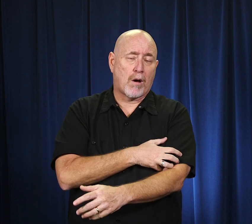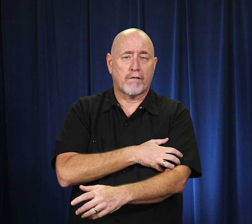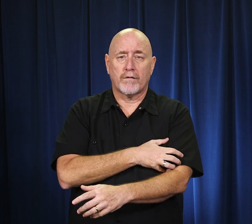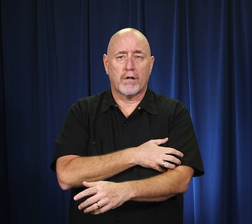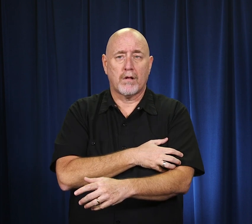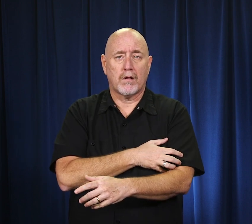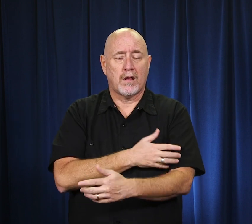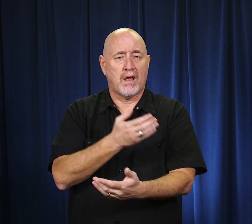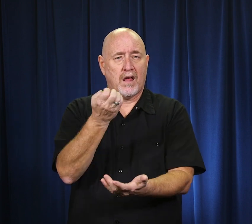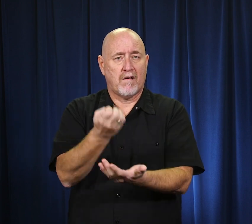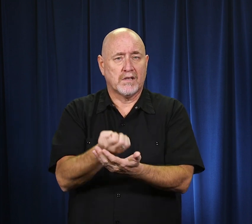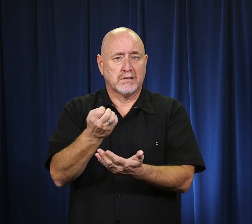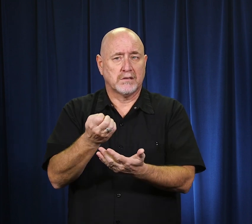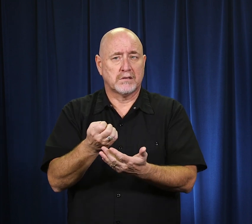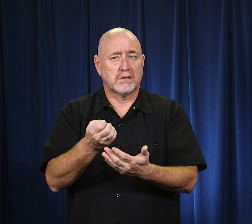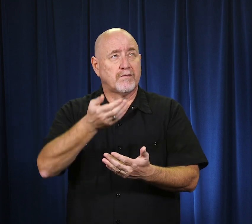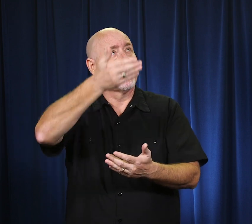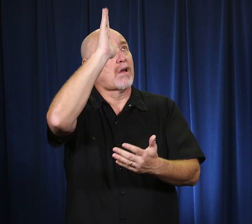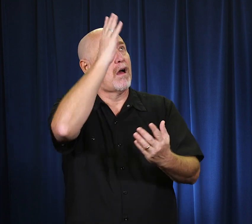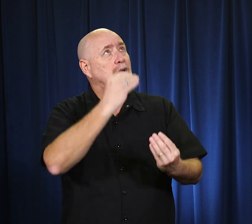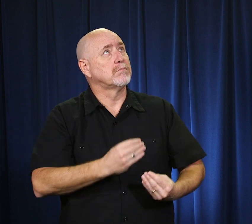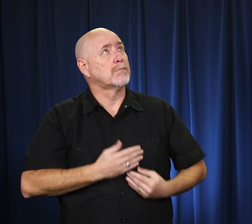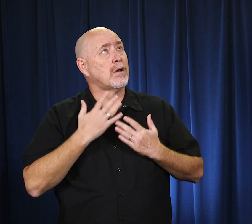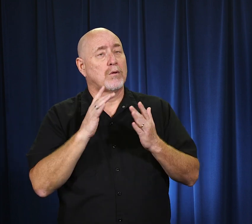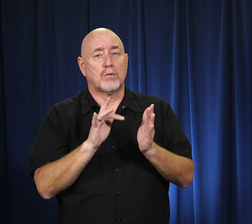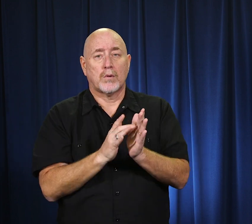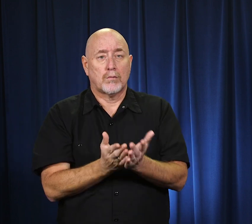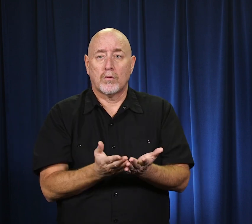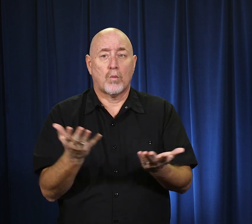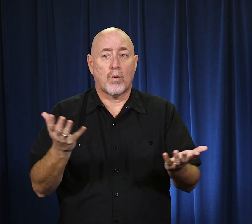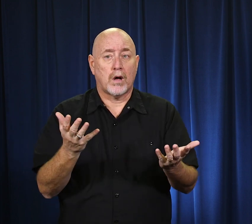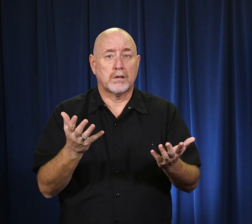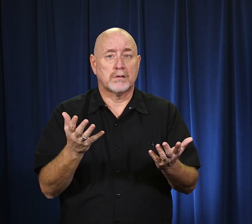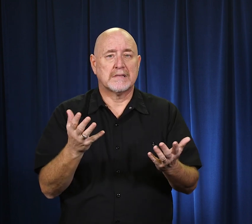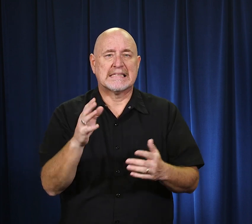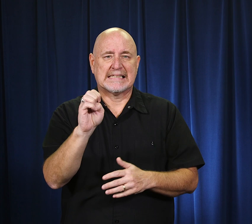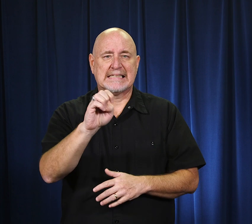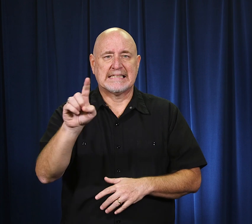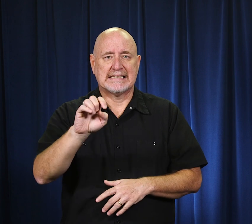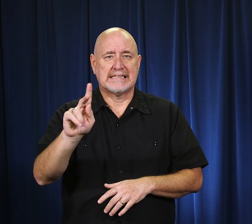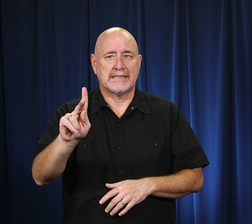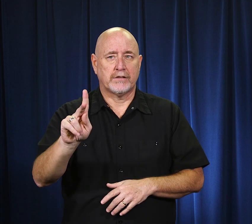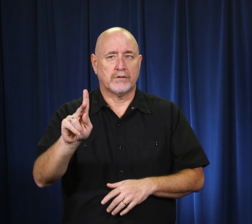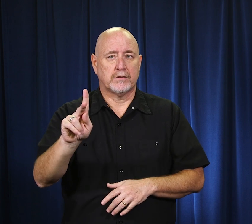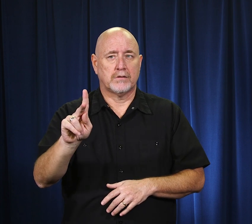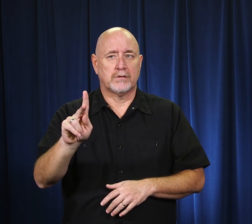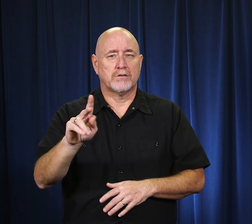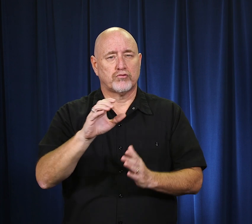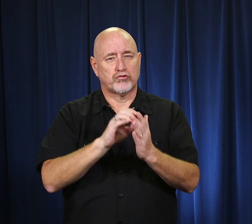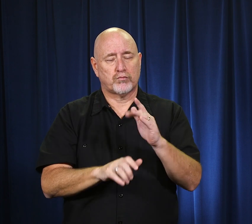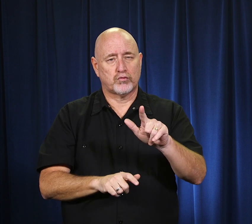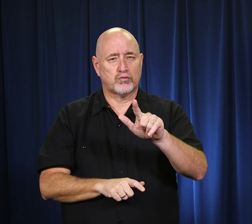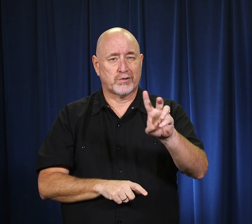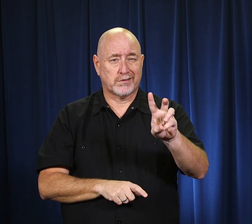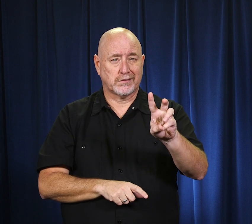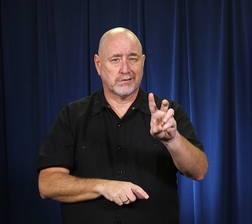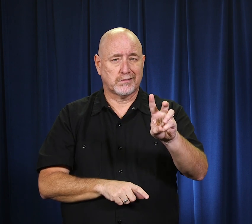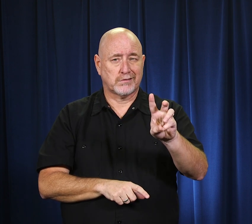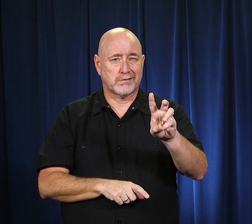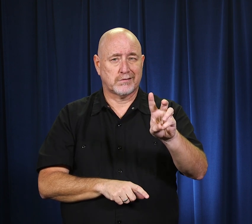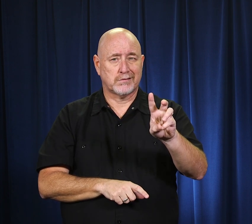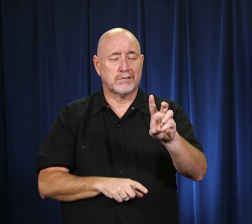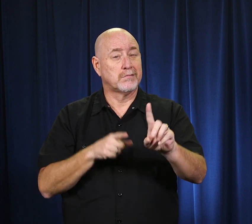powerful prophecies that is evidence for the divine inspiration is the prophecy of Ezekiel found in